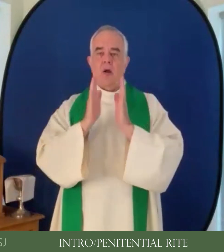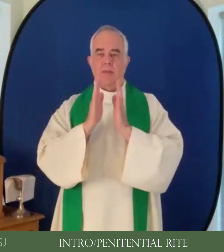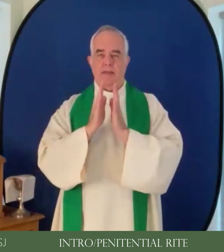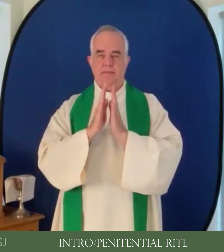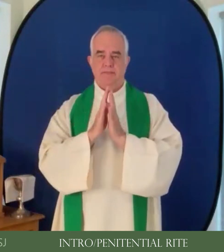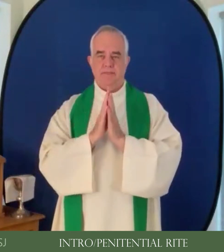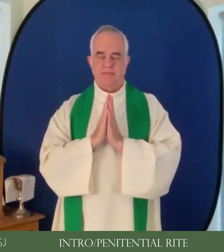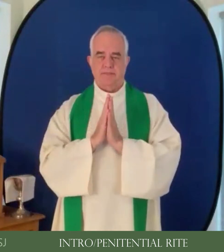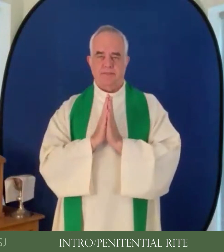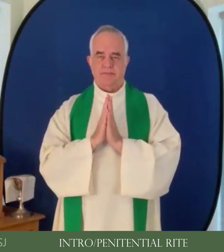Amen.